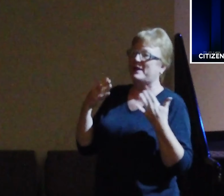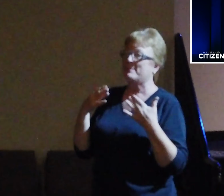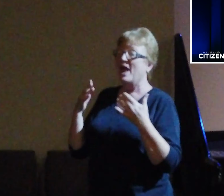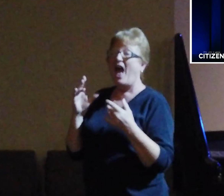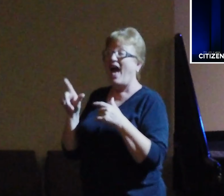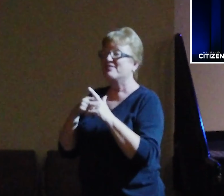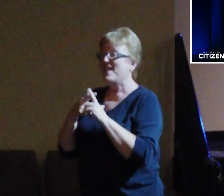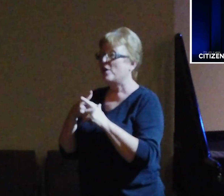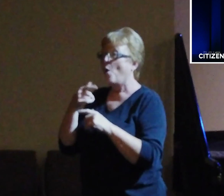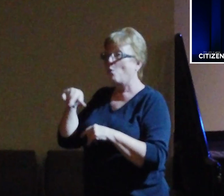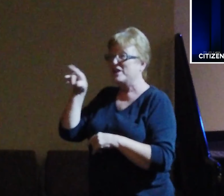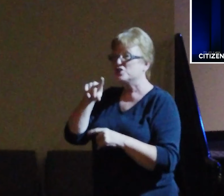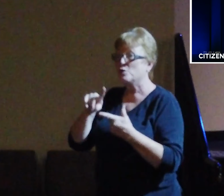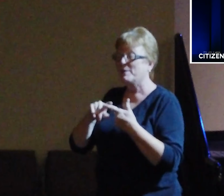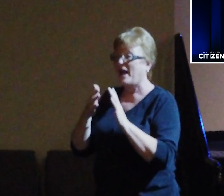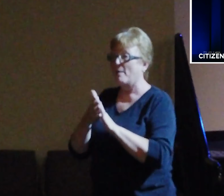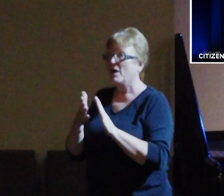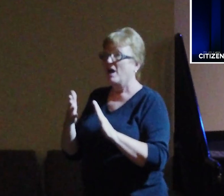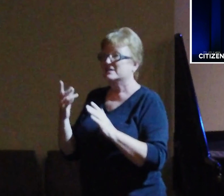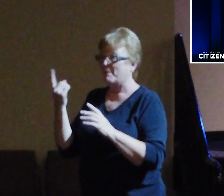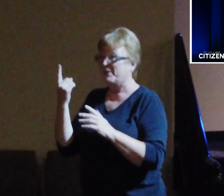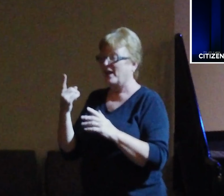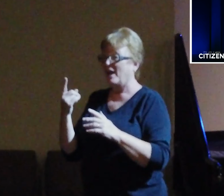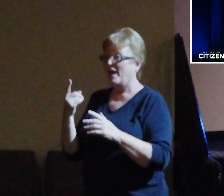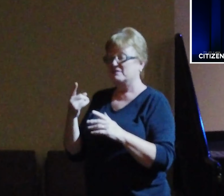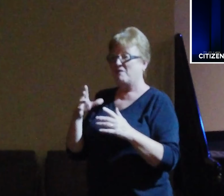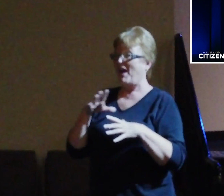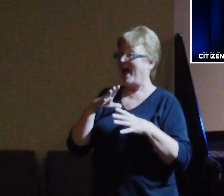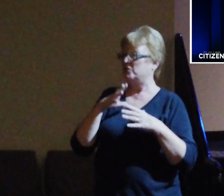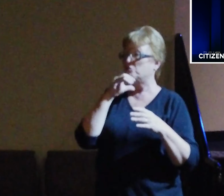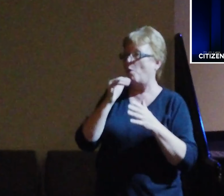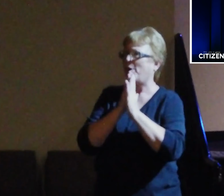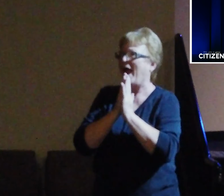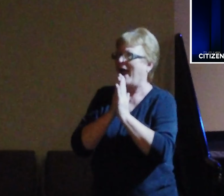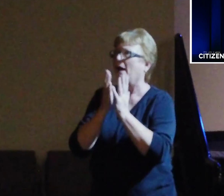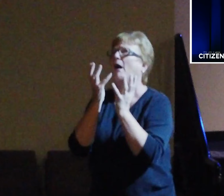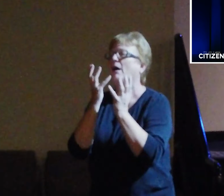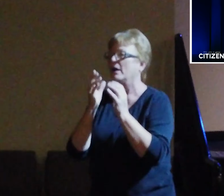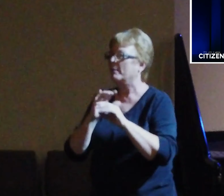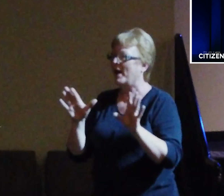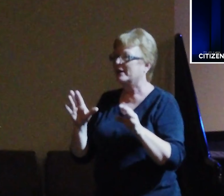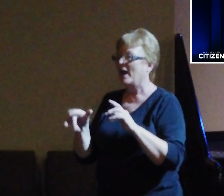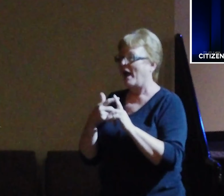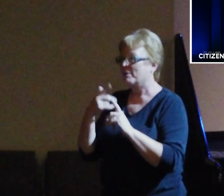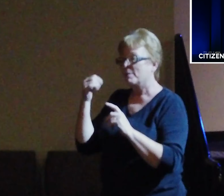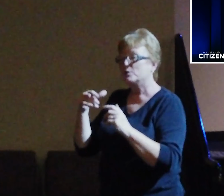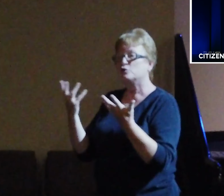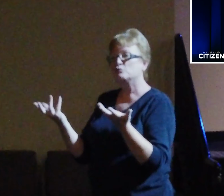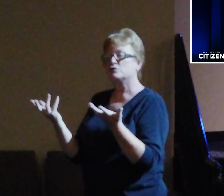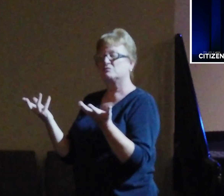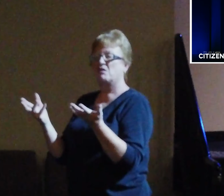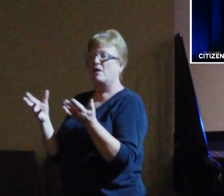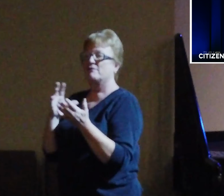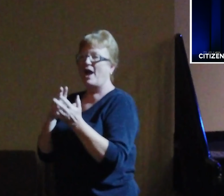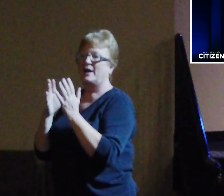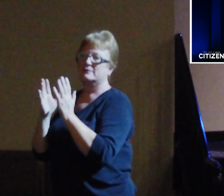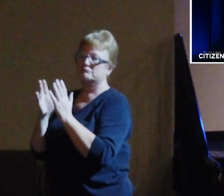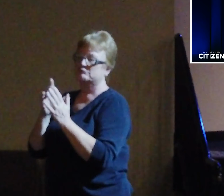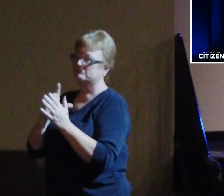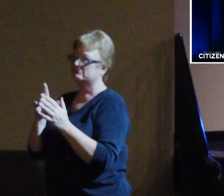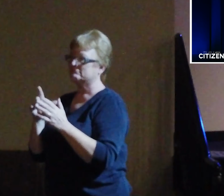to tank. And I remember myself praying the opposite as I waited for my wedding day. My prayer was more like, Lord,